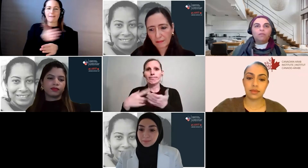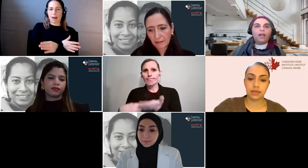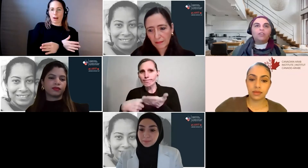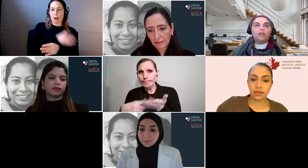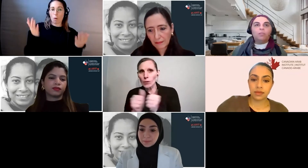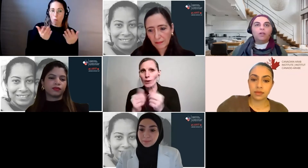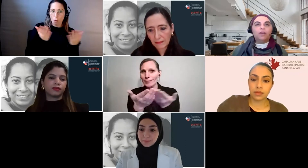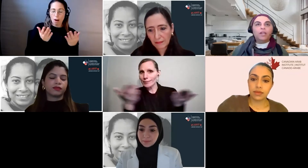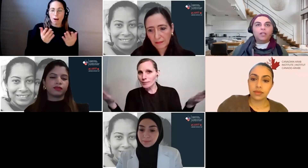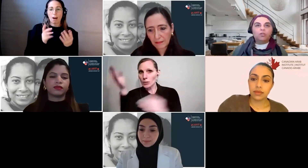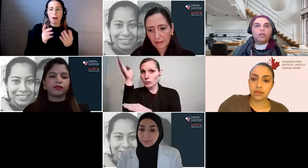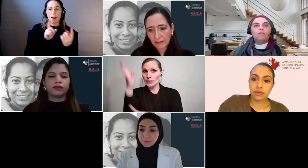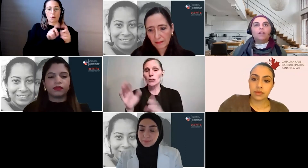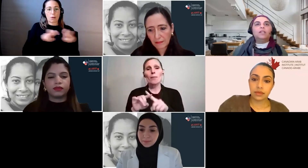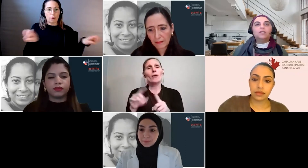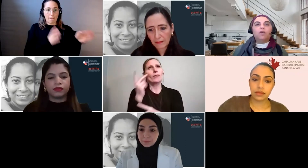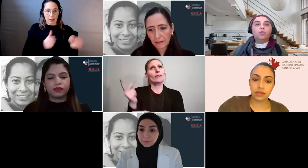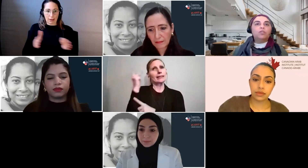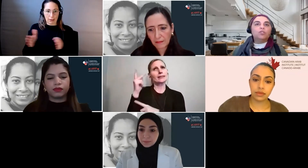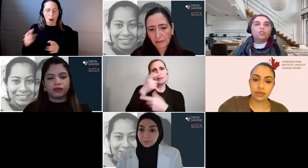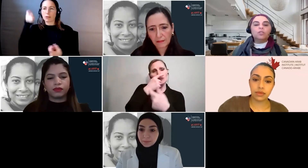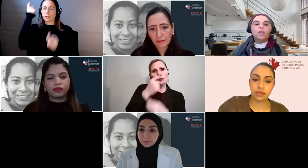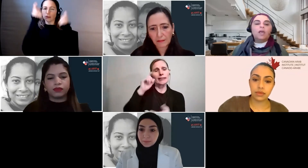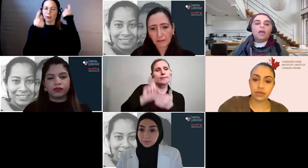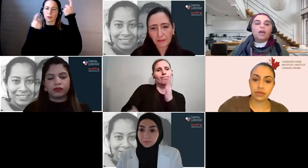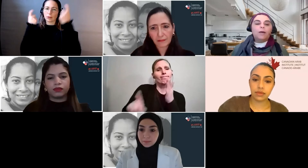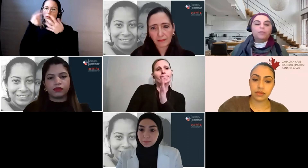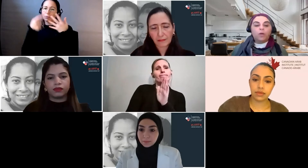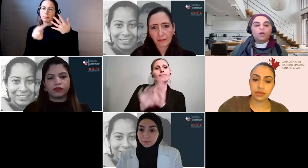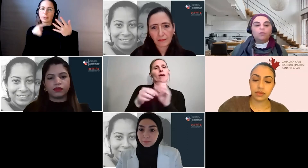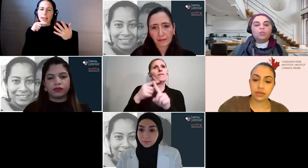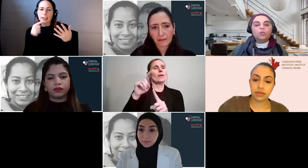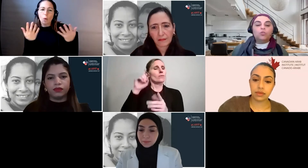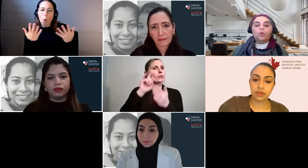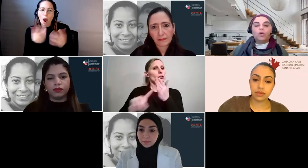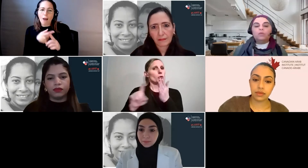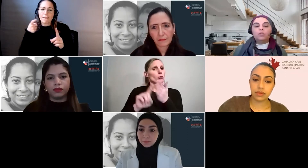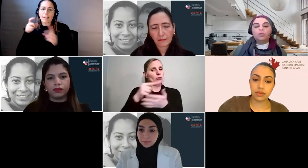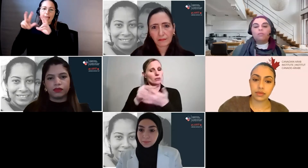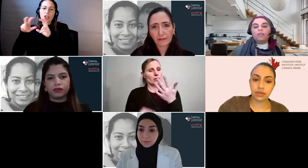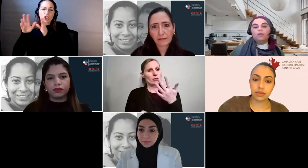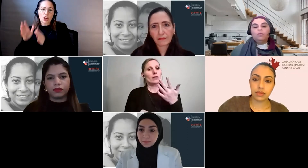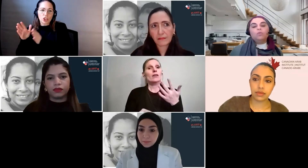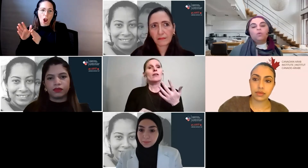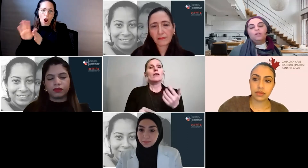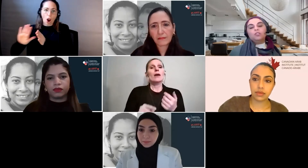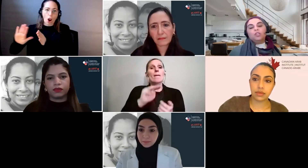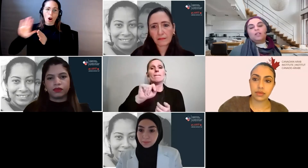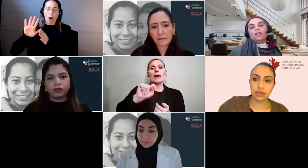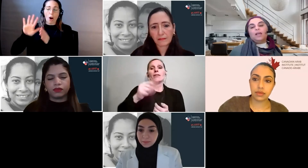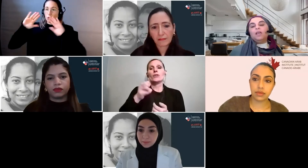did reflect on a couple of very interesting findings from researchers. So in their research on joy, researcher Matthew